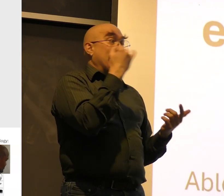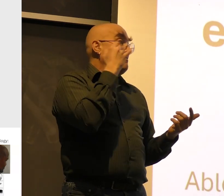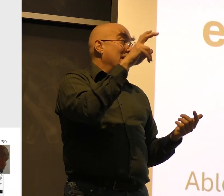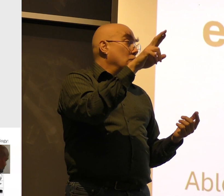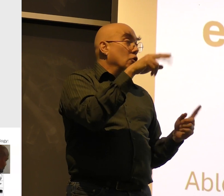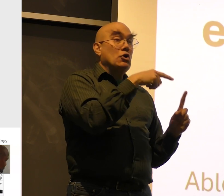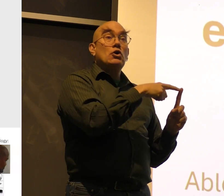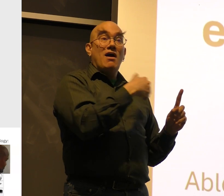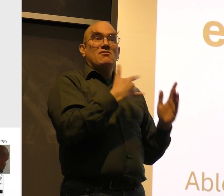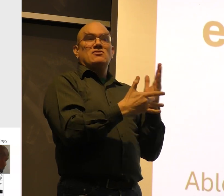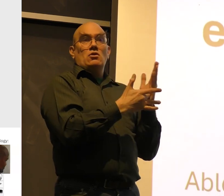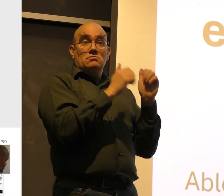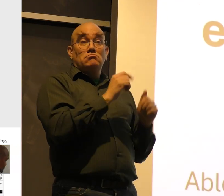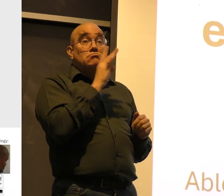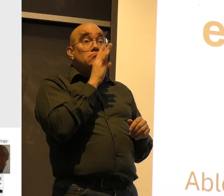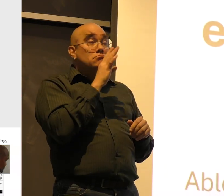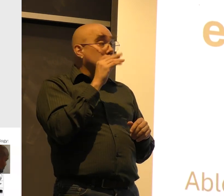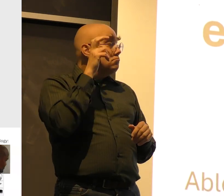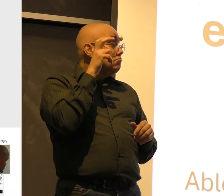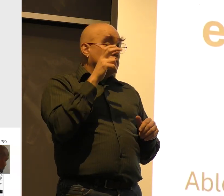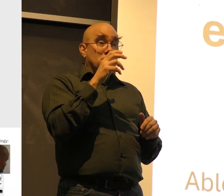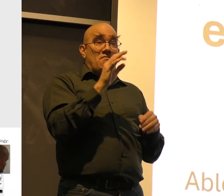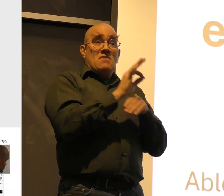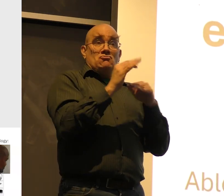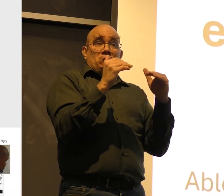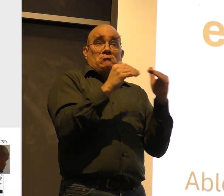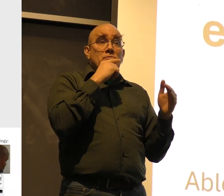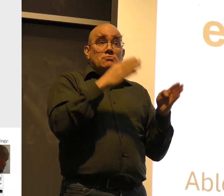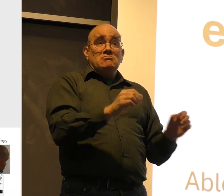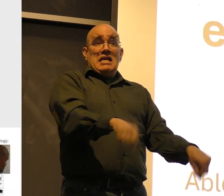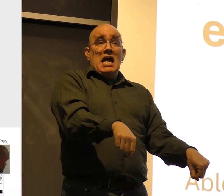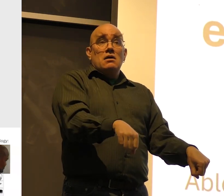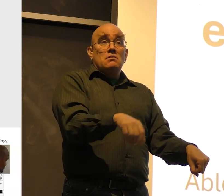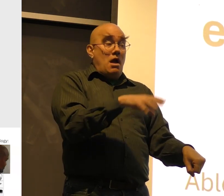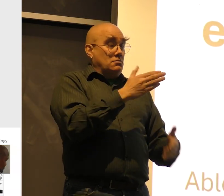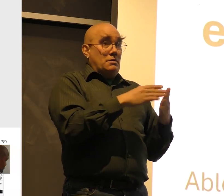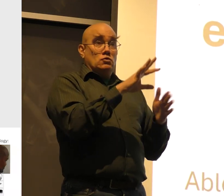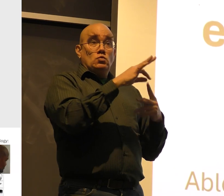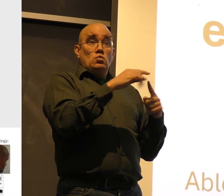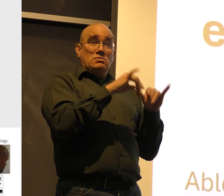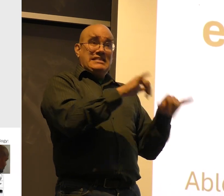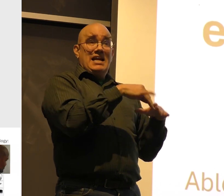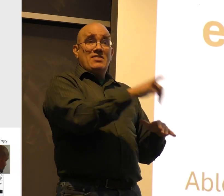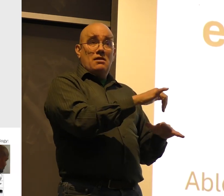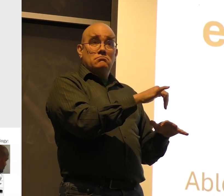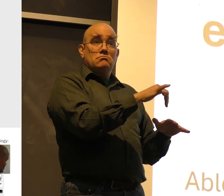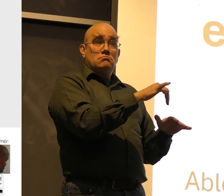person in their only deaf person in their hearing family, nobody else signs, they could function and choose